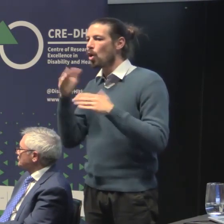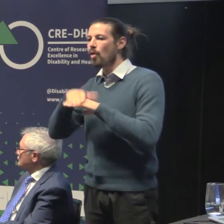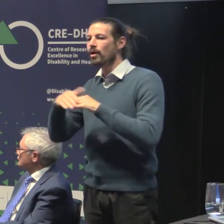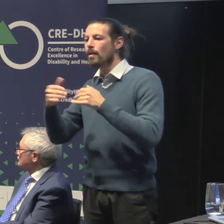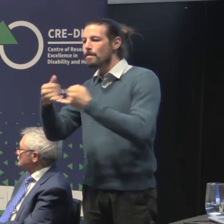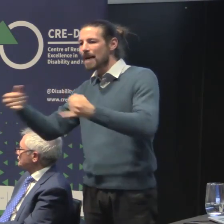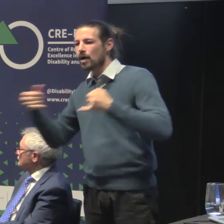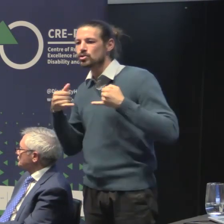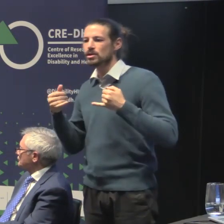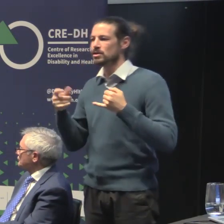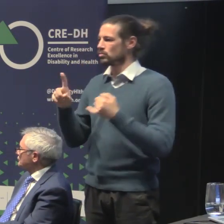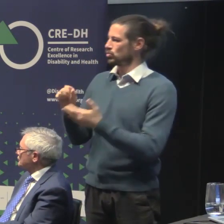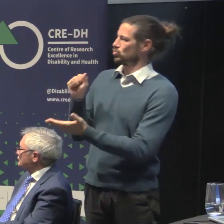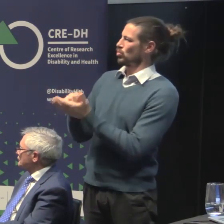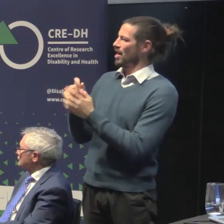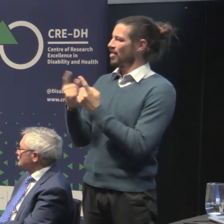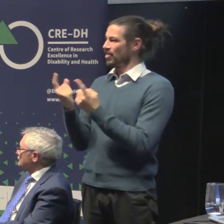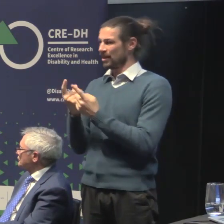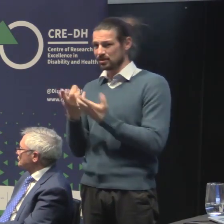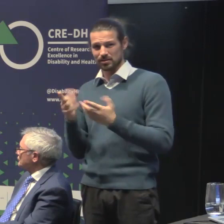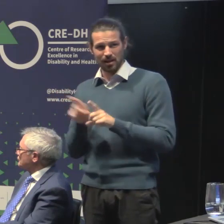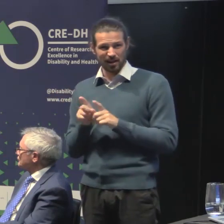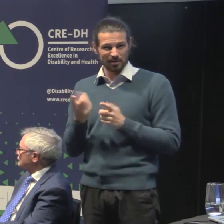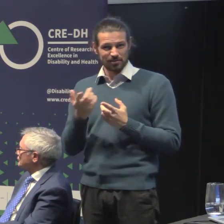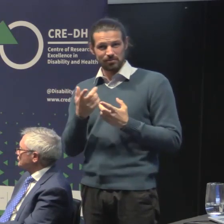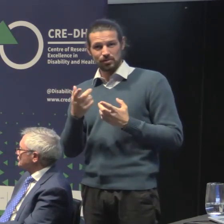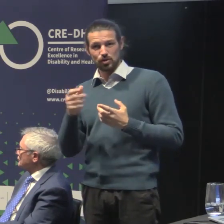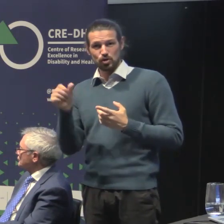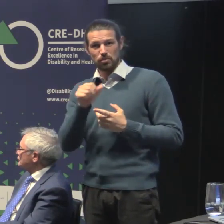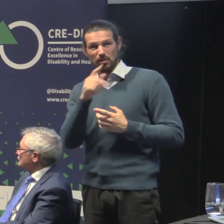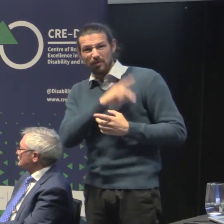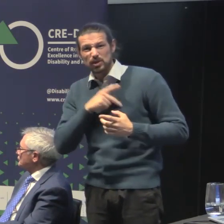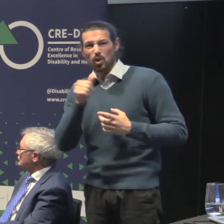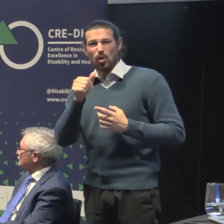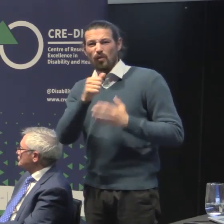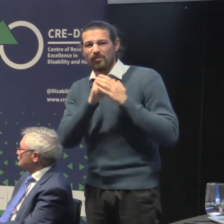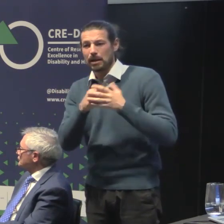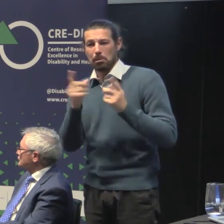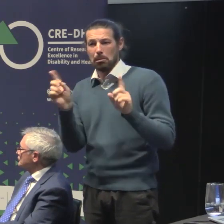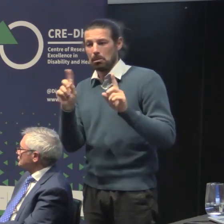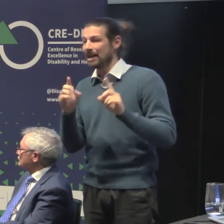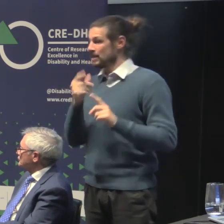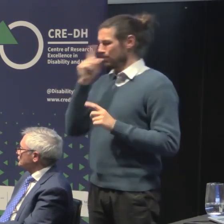what works, and should they employ a friend, and what about their mum, and all of these other things. And folk who've been doing it for